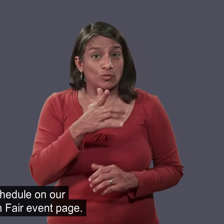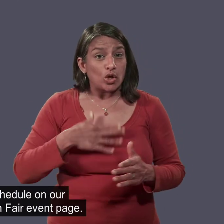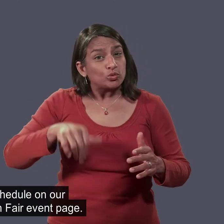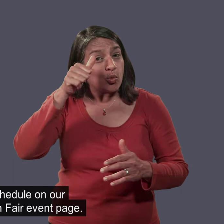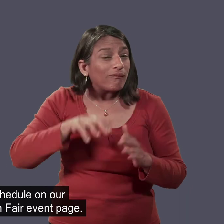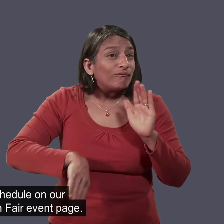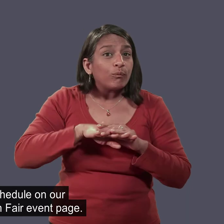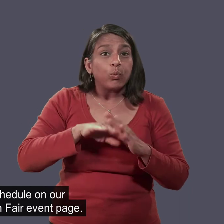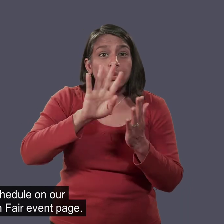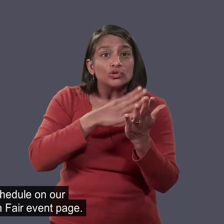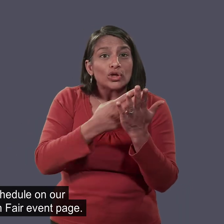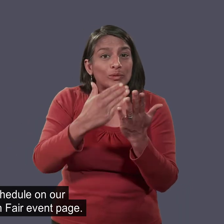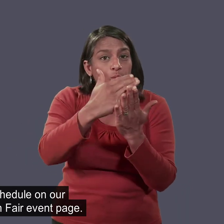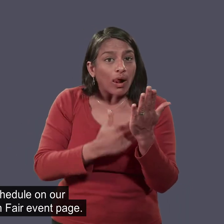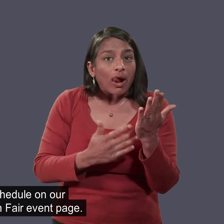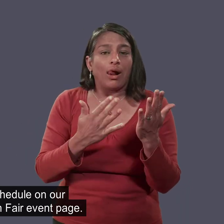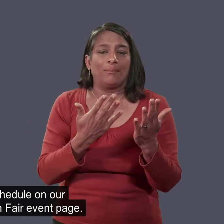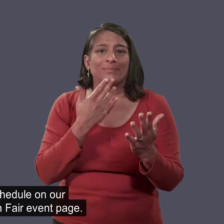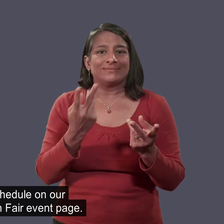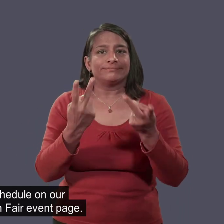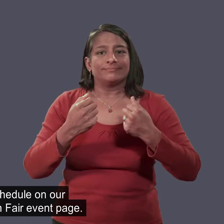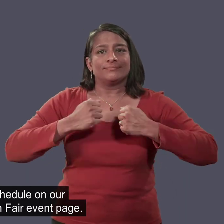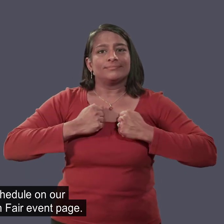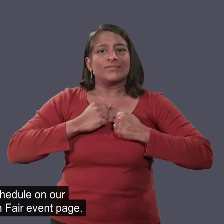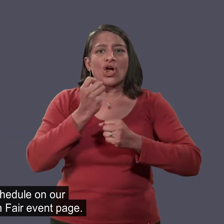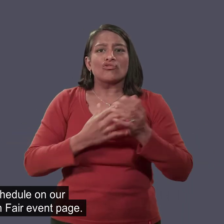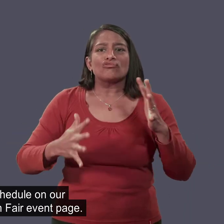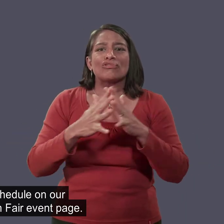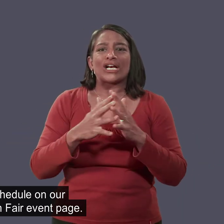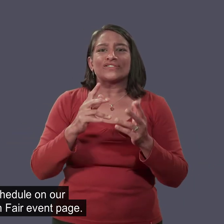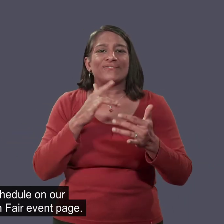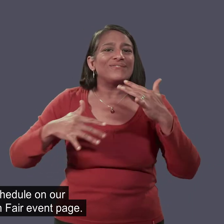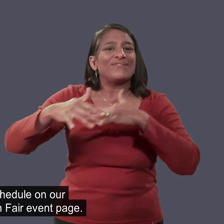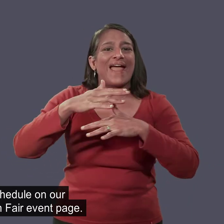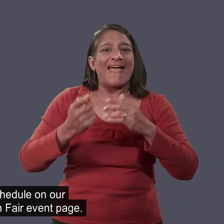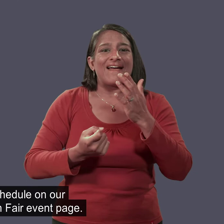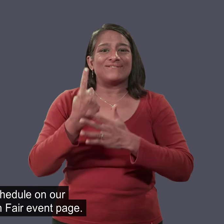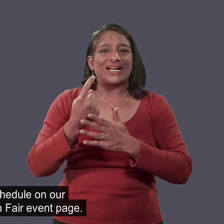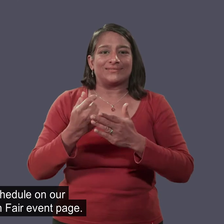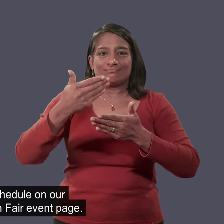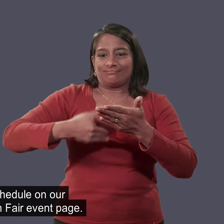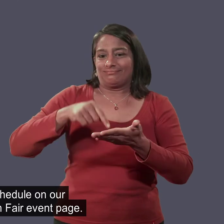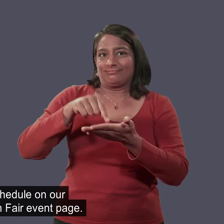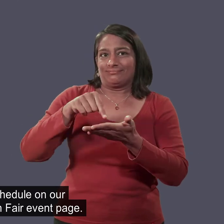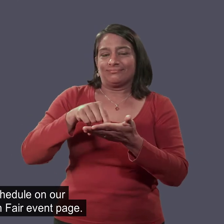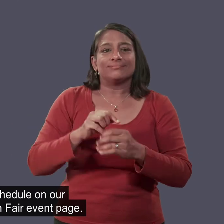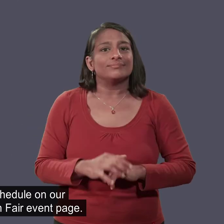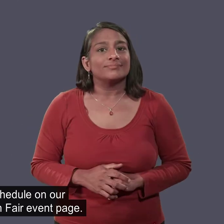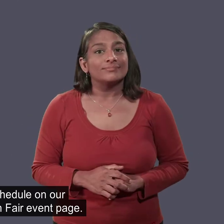schedule on our Greenwich Fair event page. There will be viewing areas at all events,